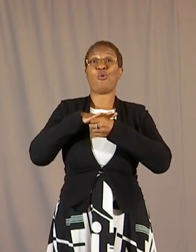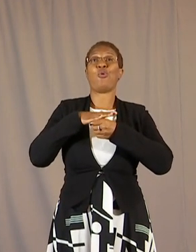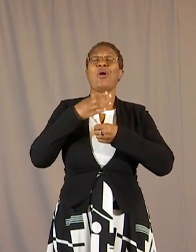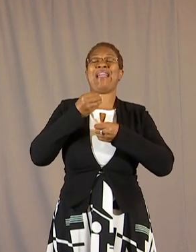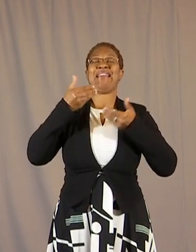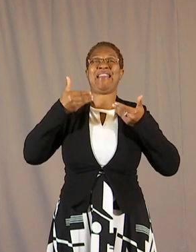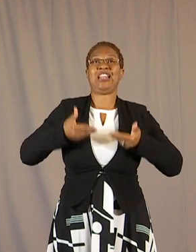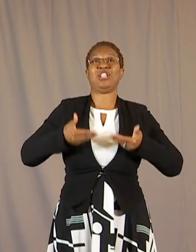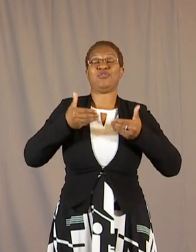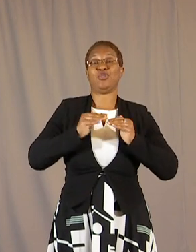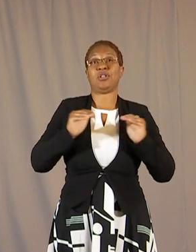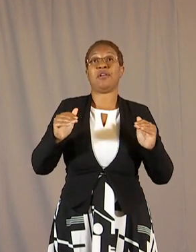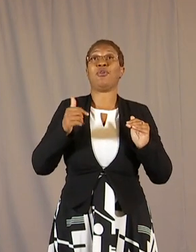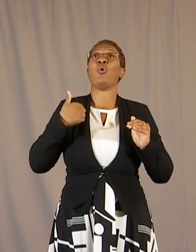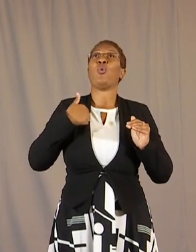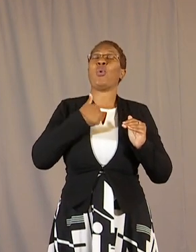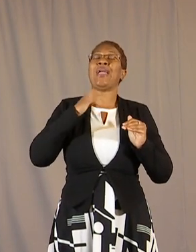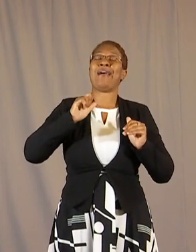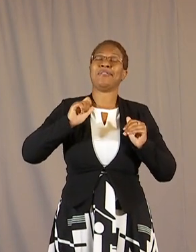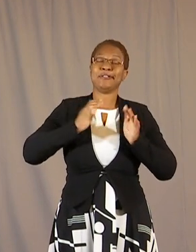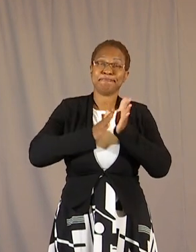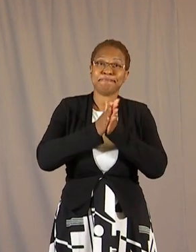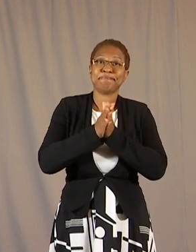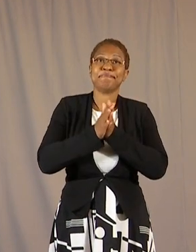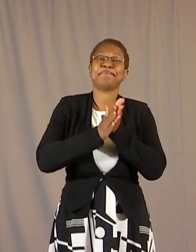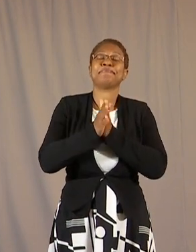the change that we want to see.